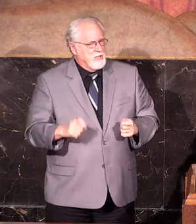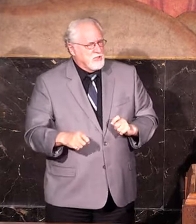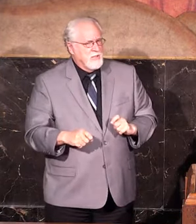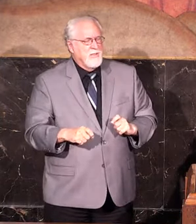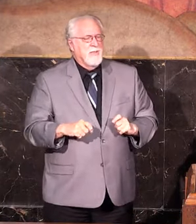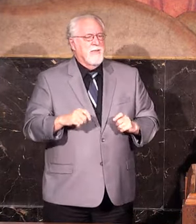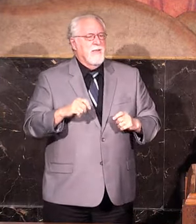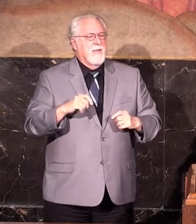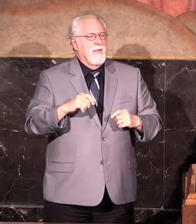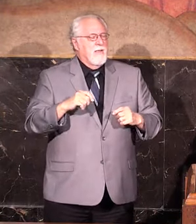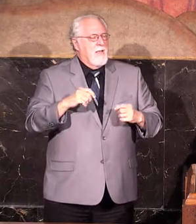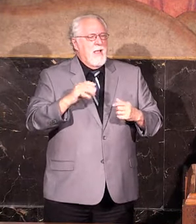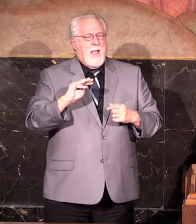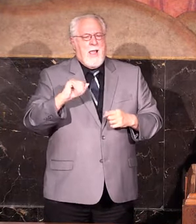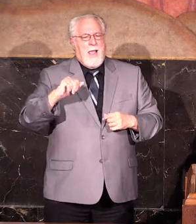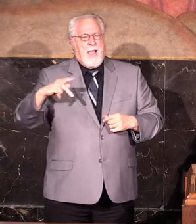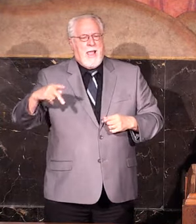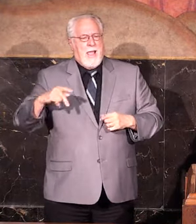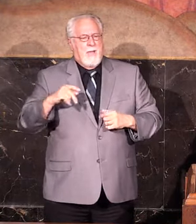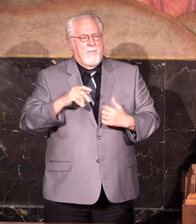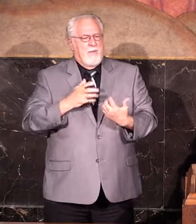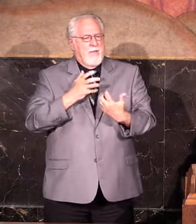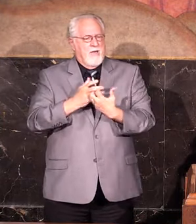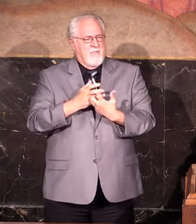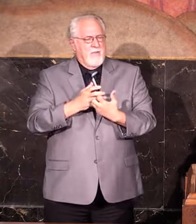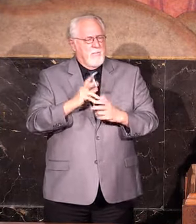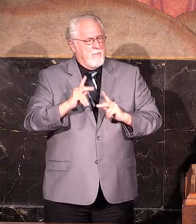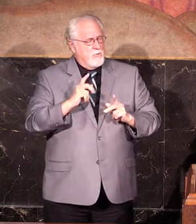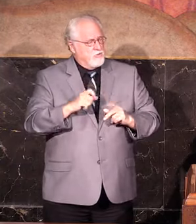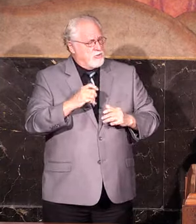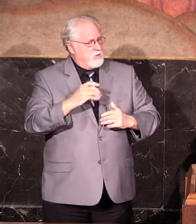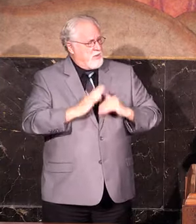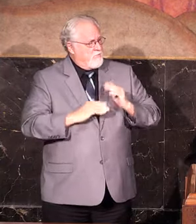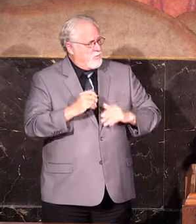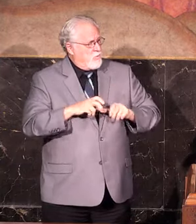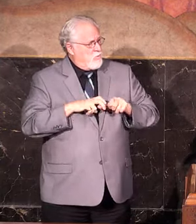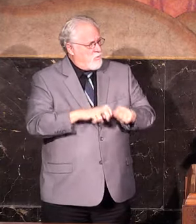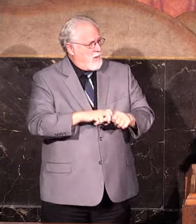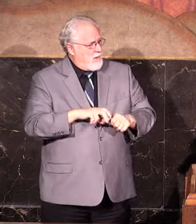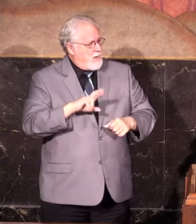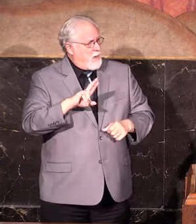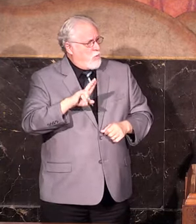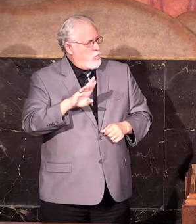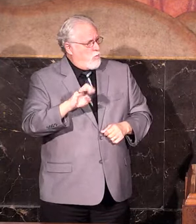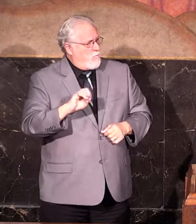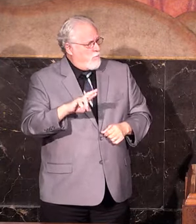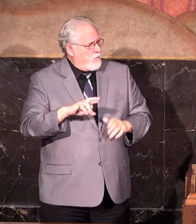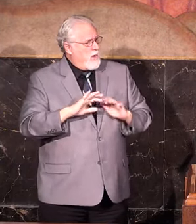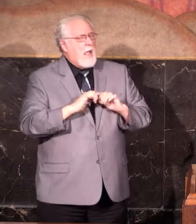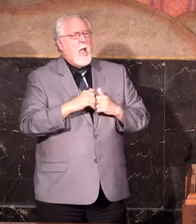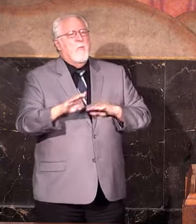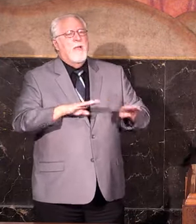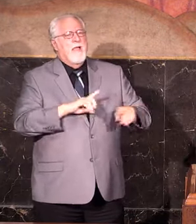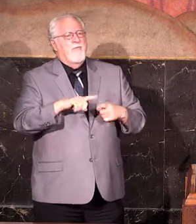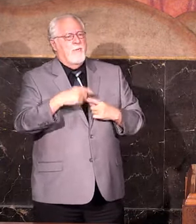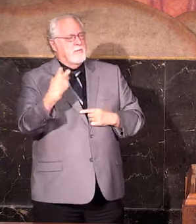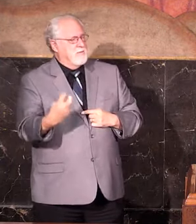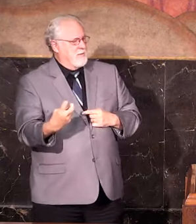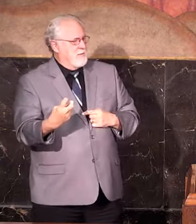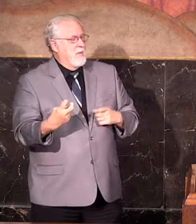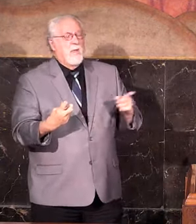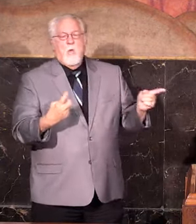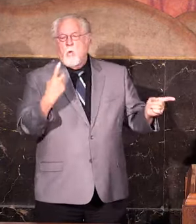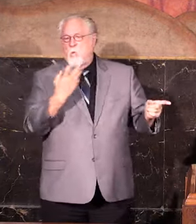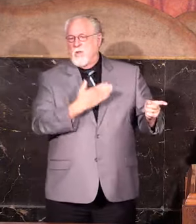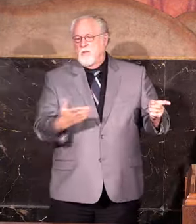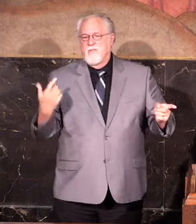interfaces. Should people be comfortable getting into an Uber right now, and how should they behave themselves when they're in there? So that's one of the